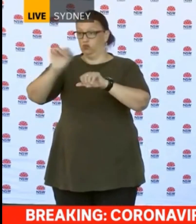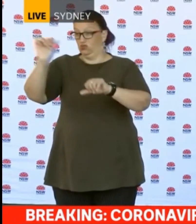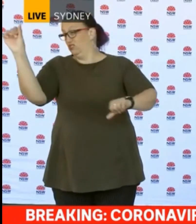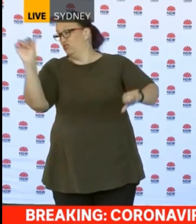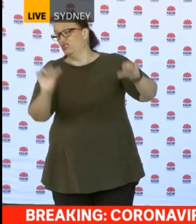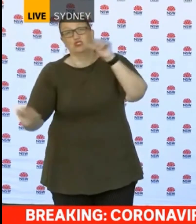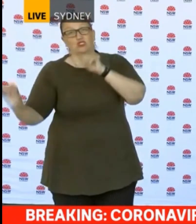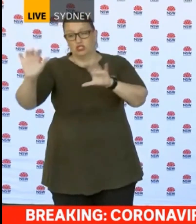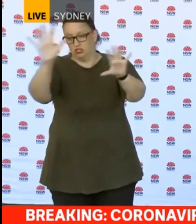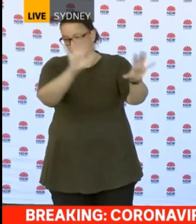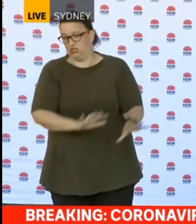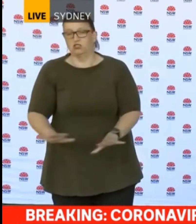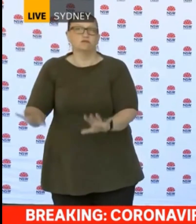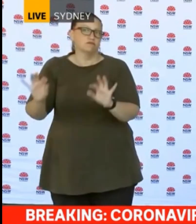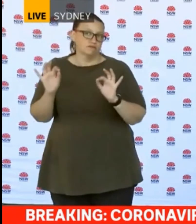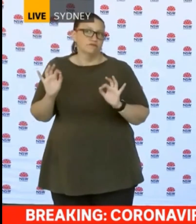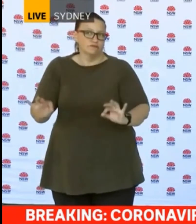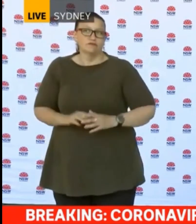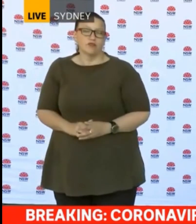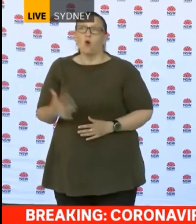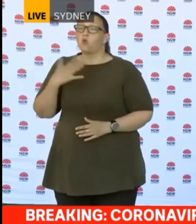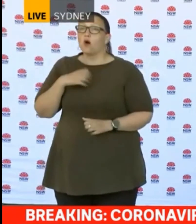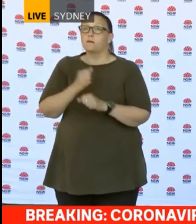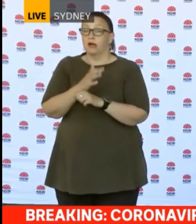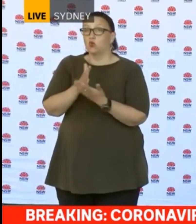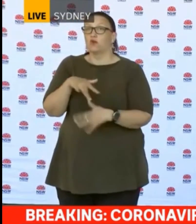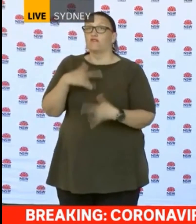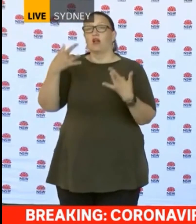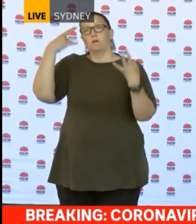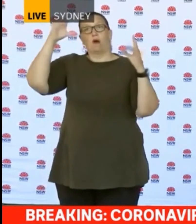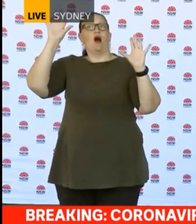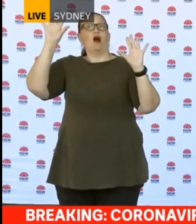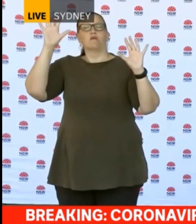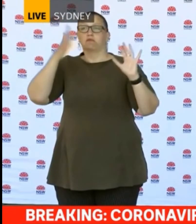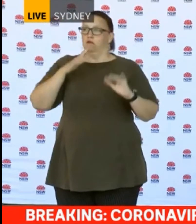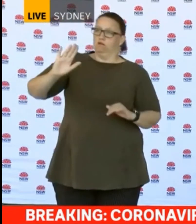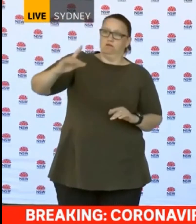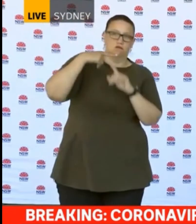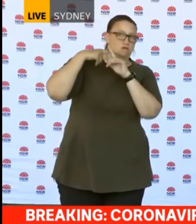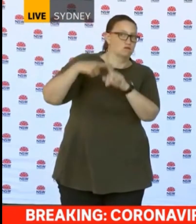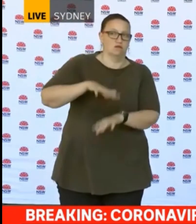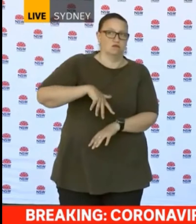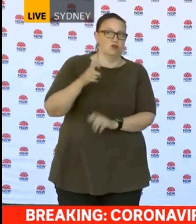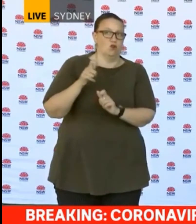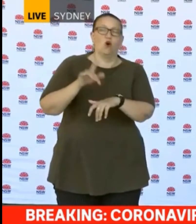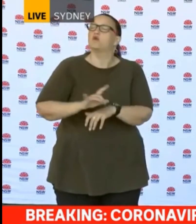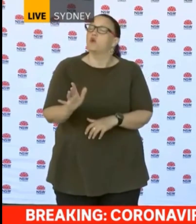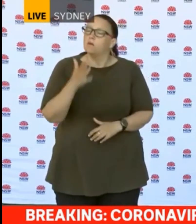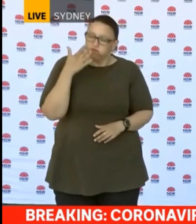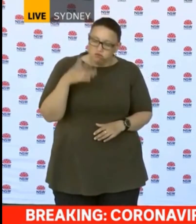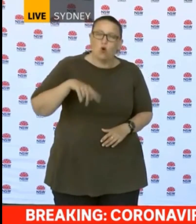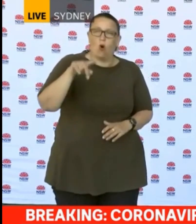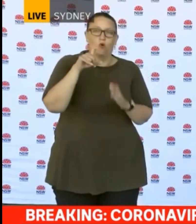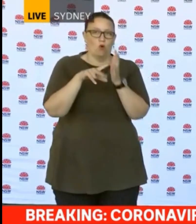person worked have been effectively cleaned. So just want to reassure people that please continue to access care